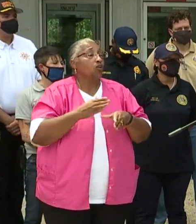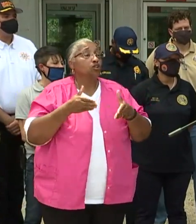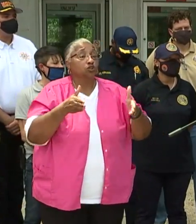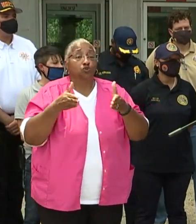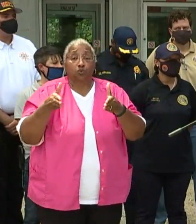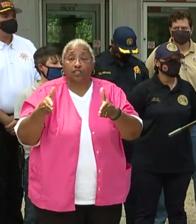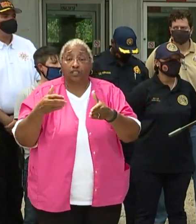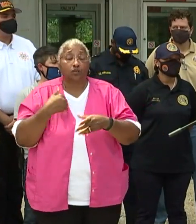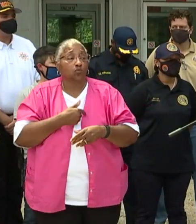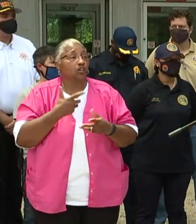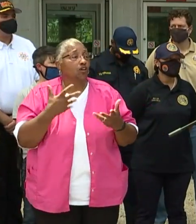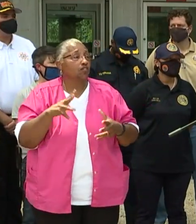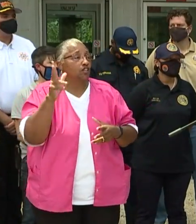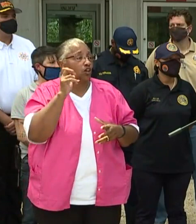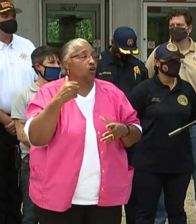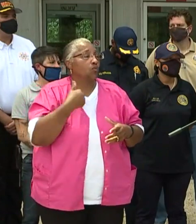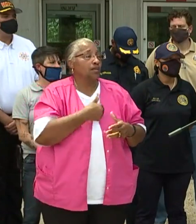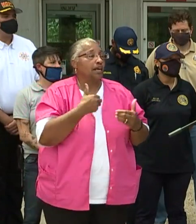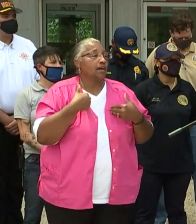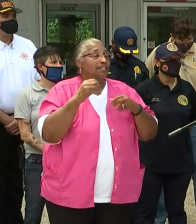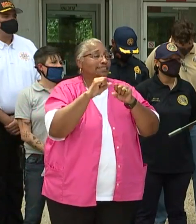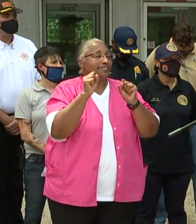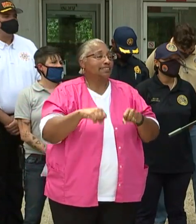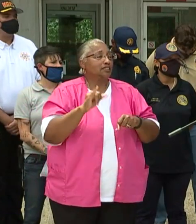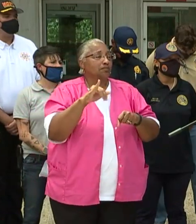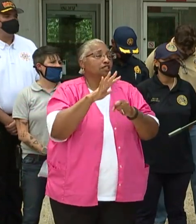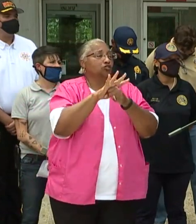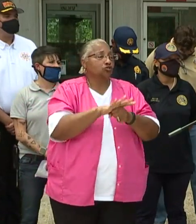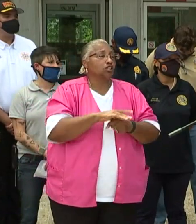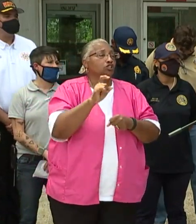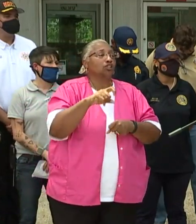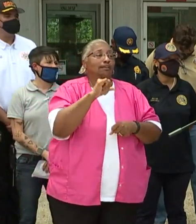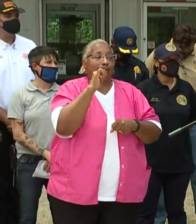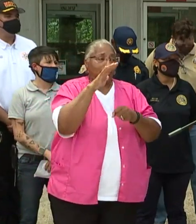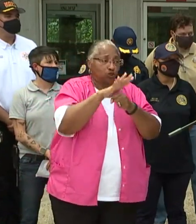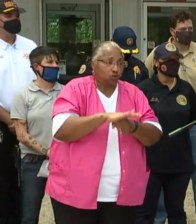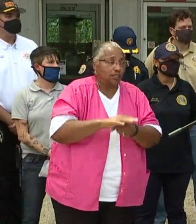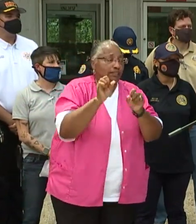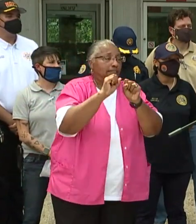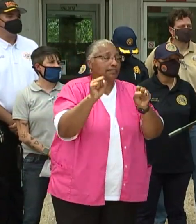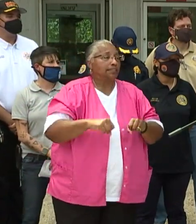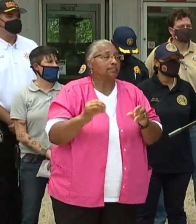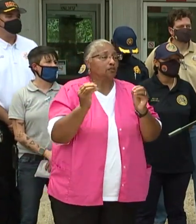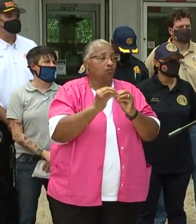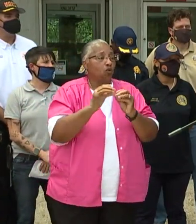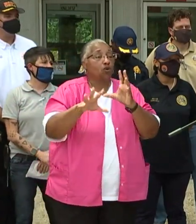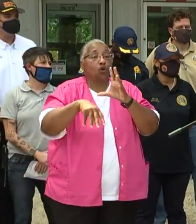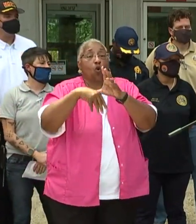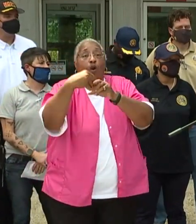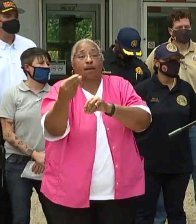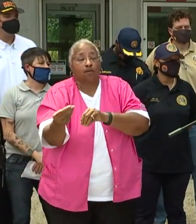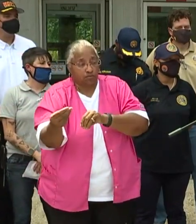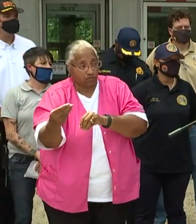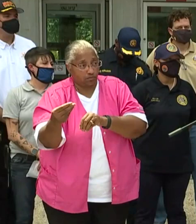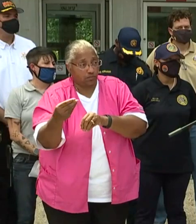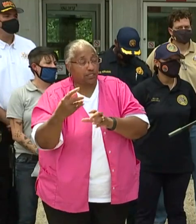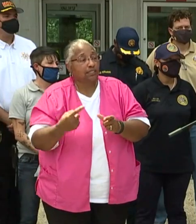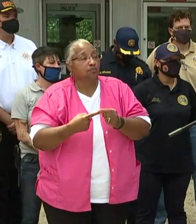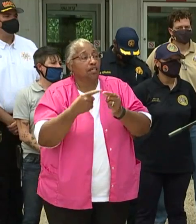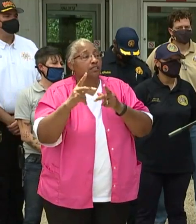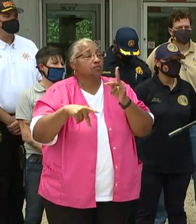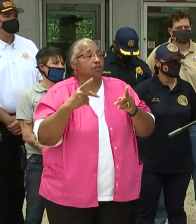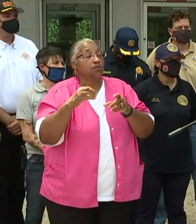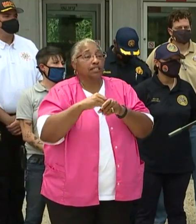We've already heard we have a stress system. We should not put more stress on the system by going out right now. Especially with folks